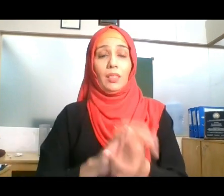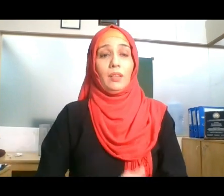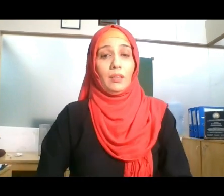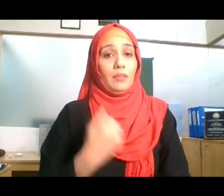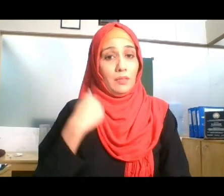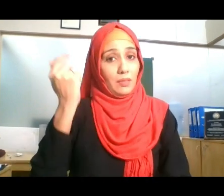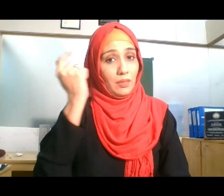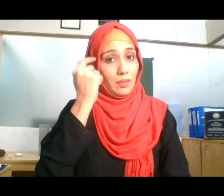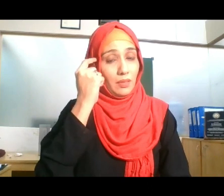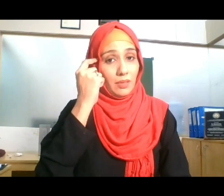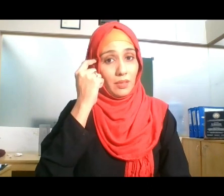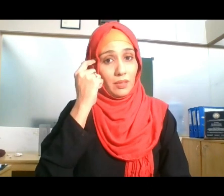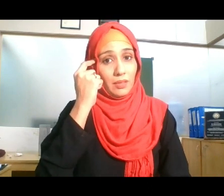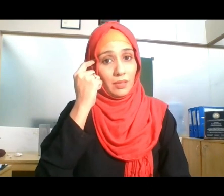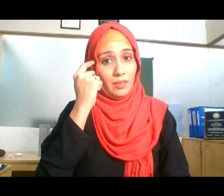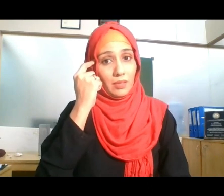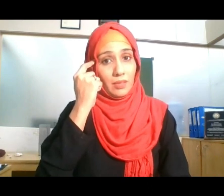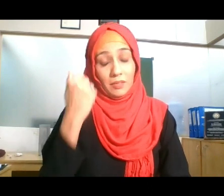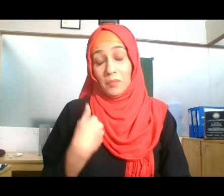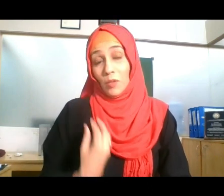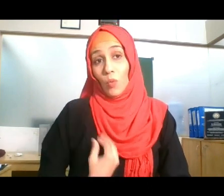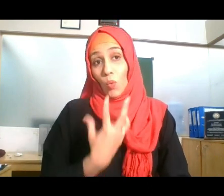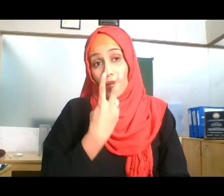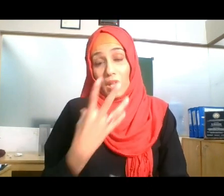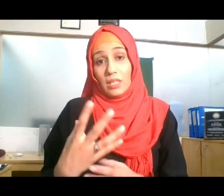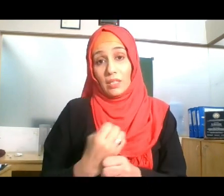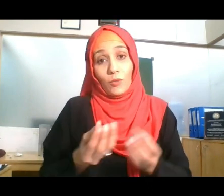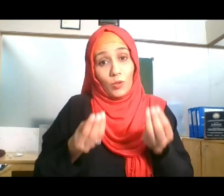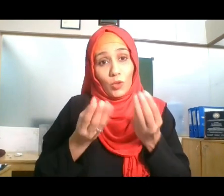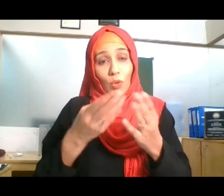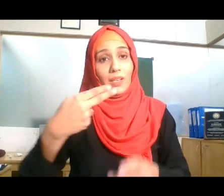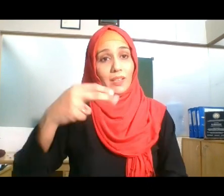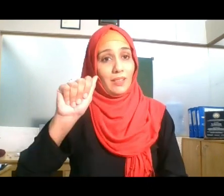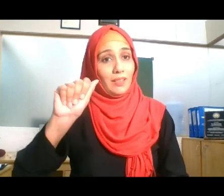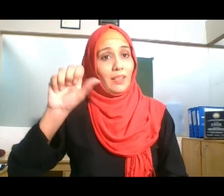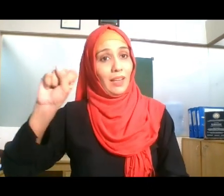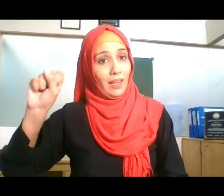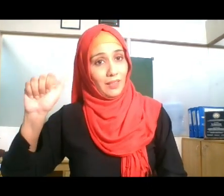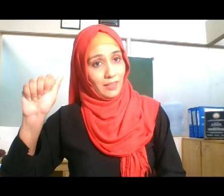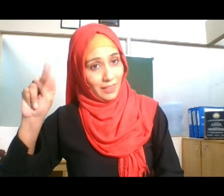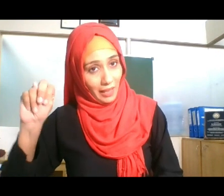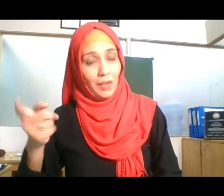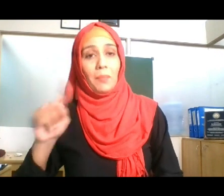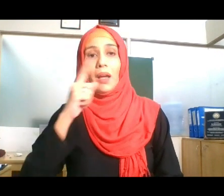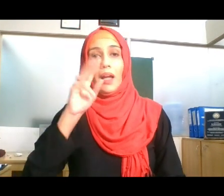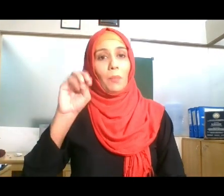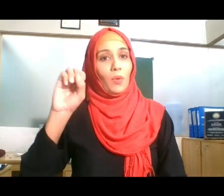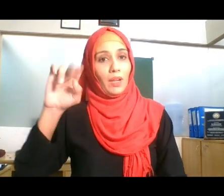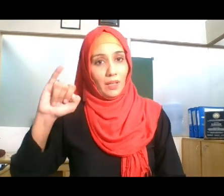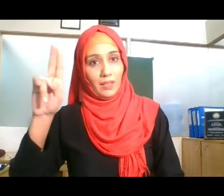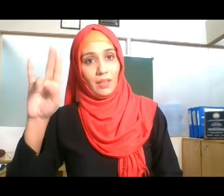what has preceded already is so inspiring, starting with Hassan and then Monica on cutting